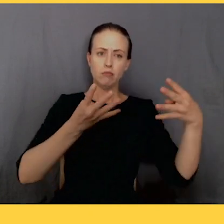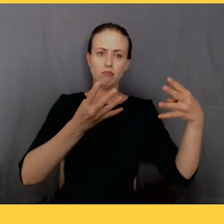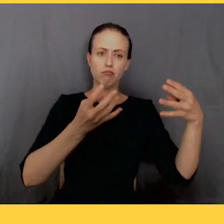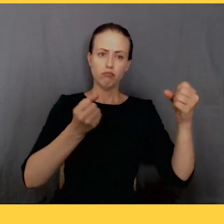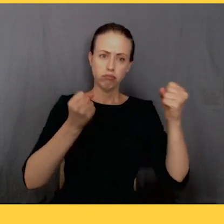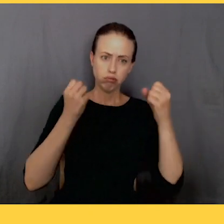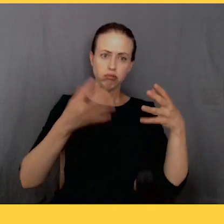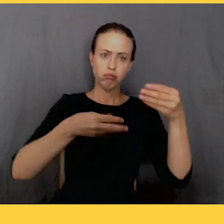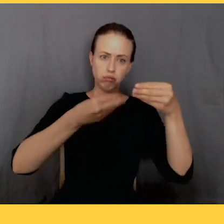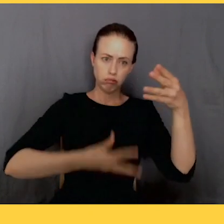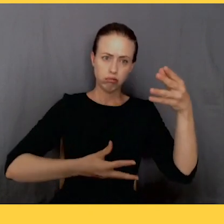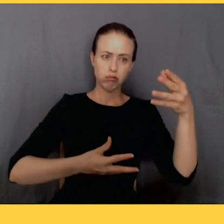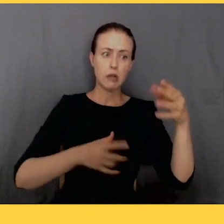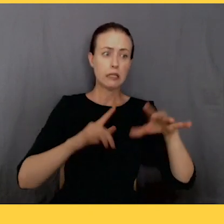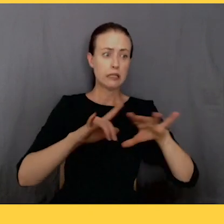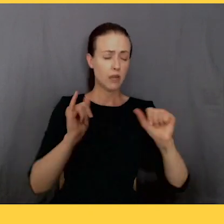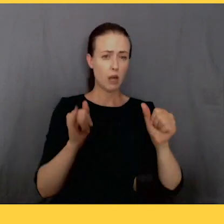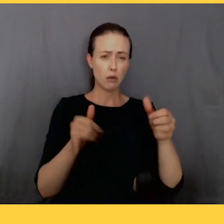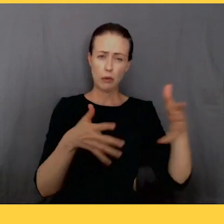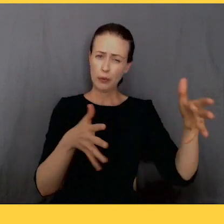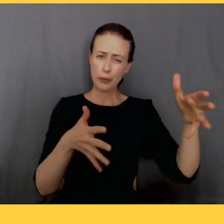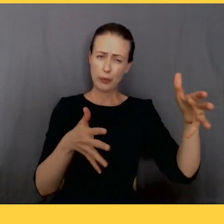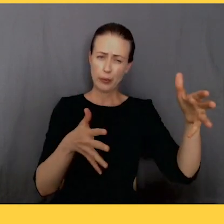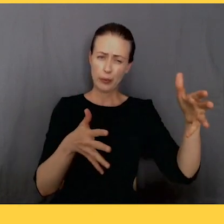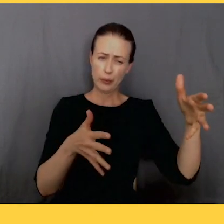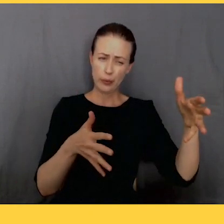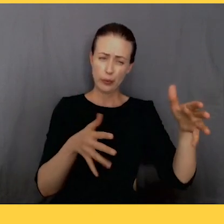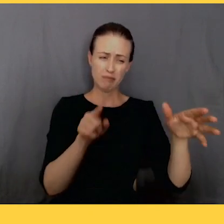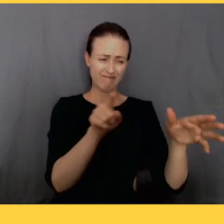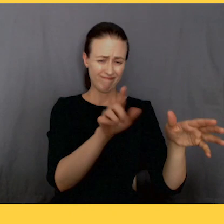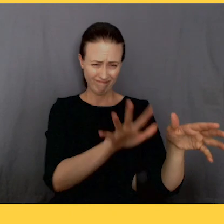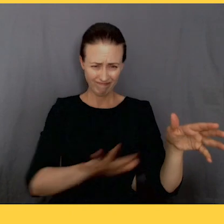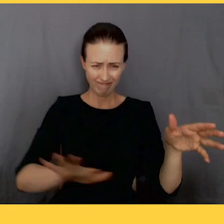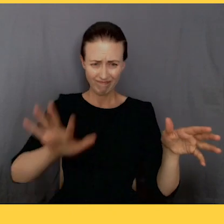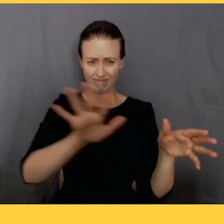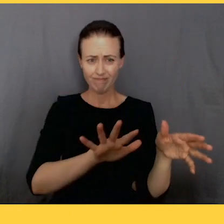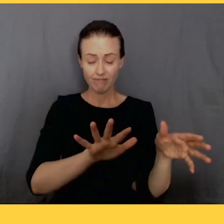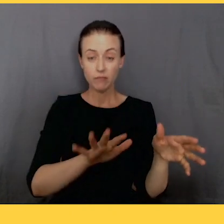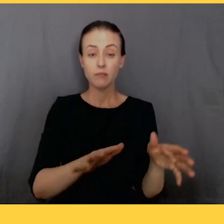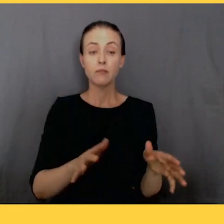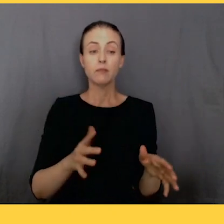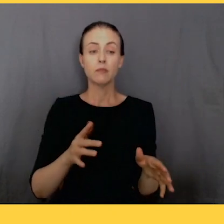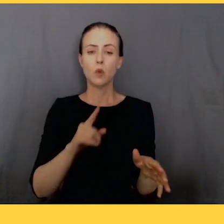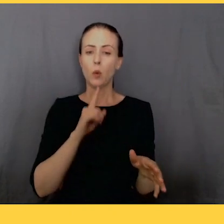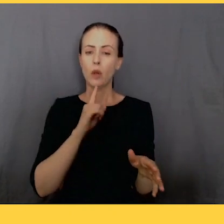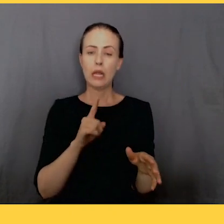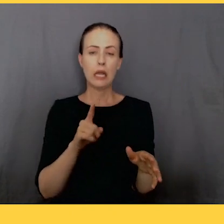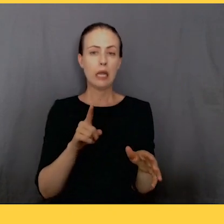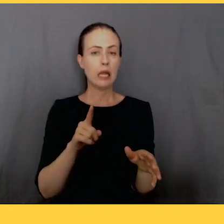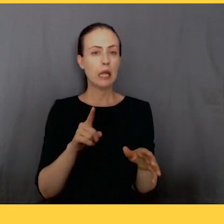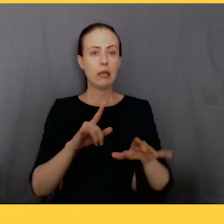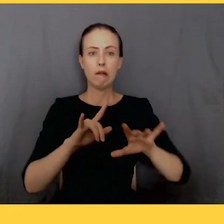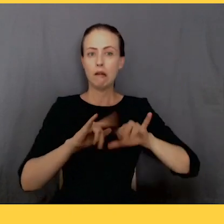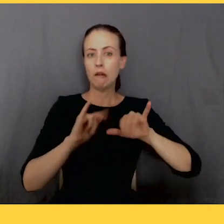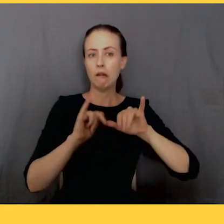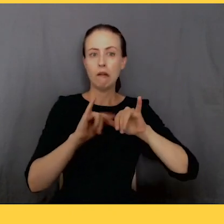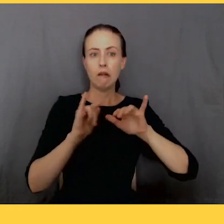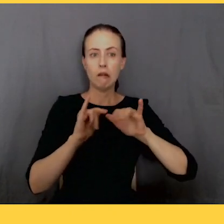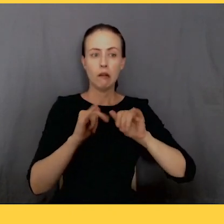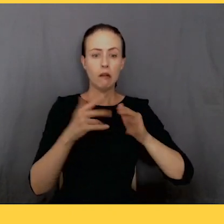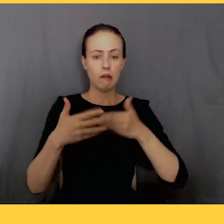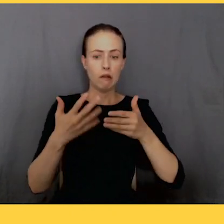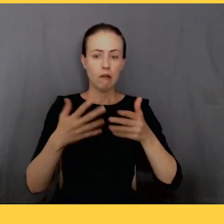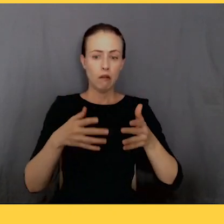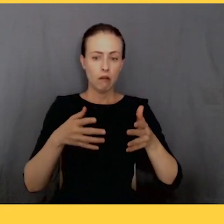the wind threshold at the same time, the decisions that are being made in the moment are not optimized. And so one of the